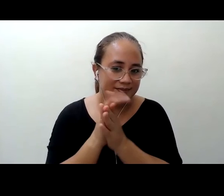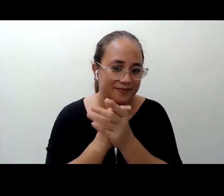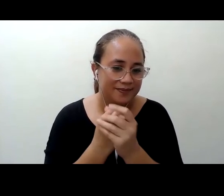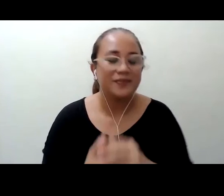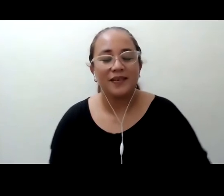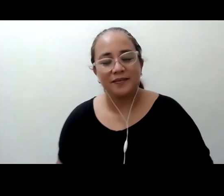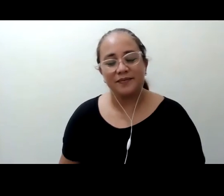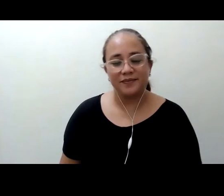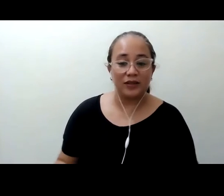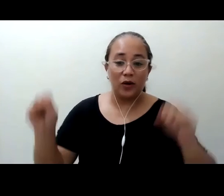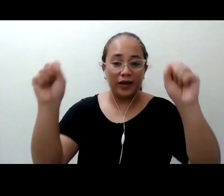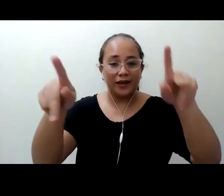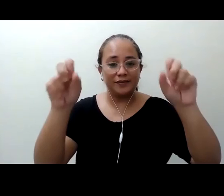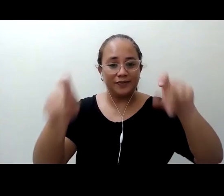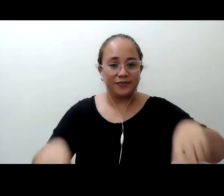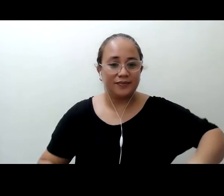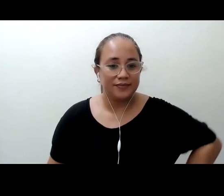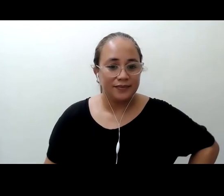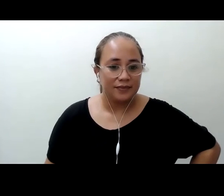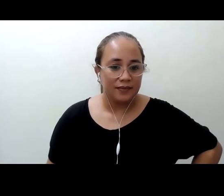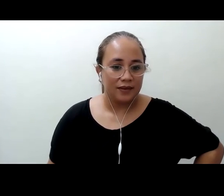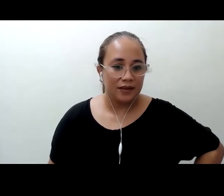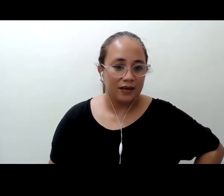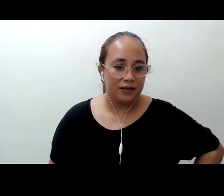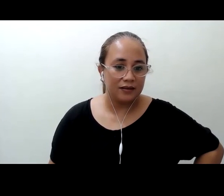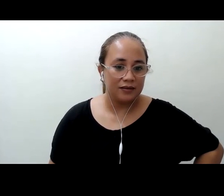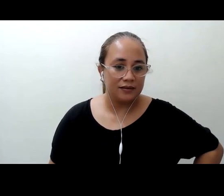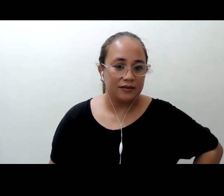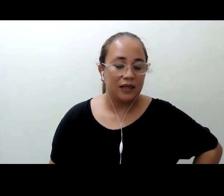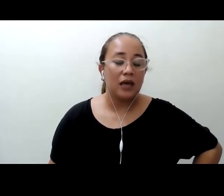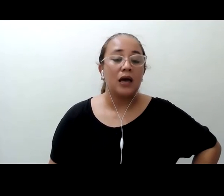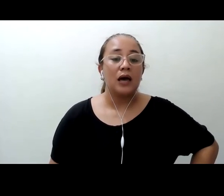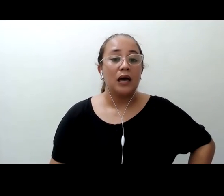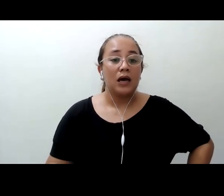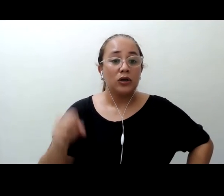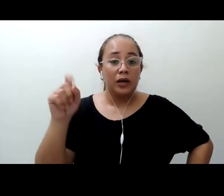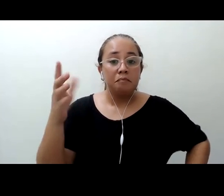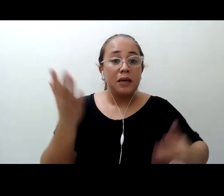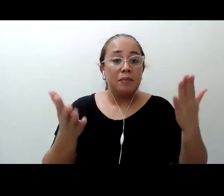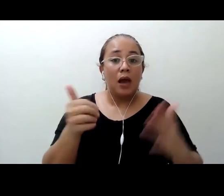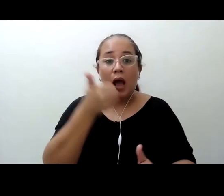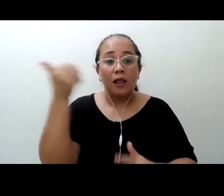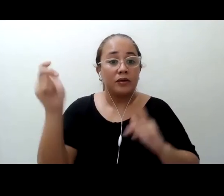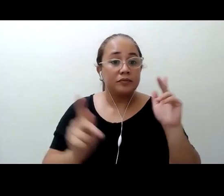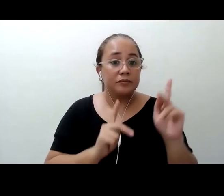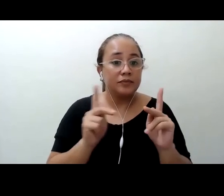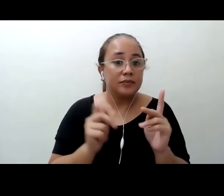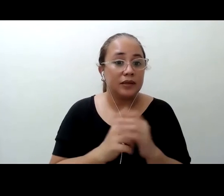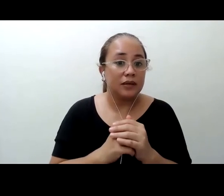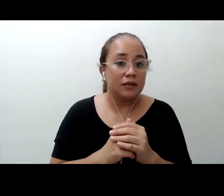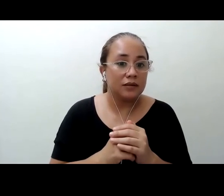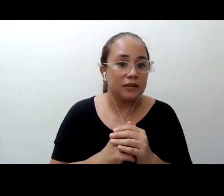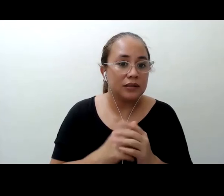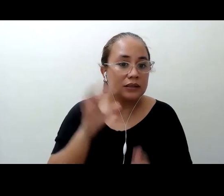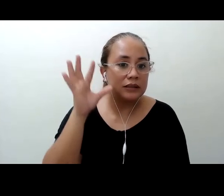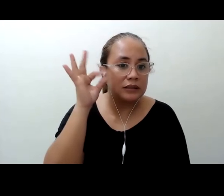Okay. So, all right. And maybe other people too.